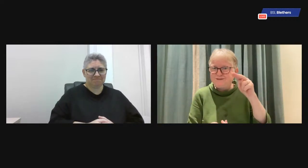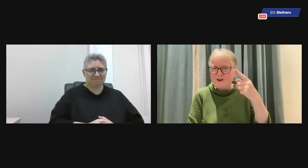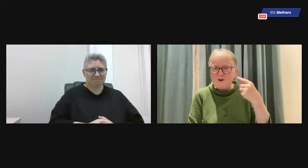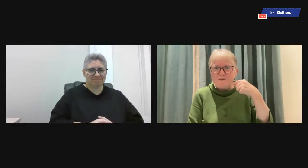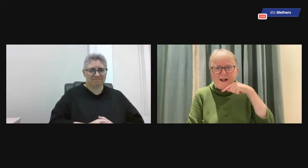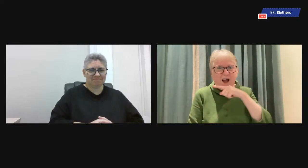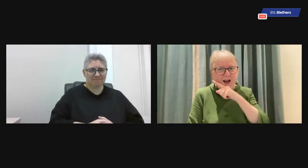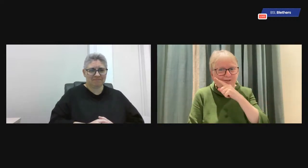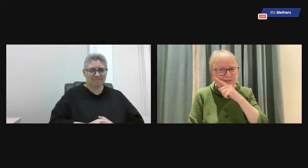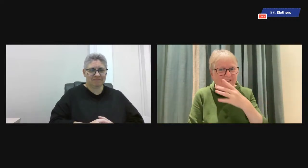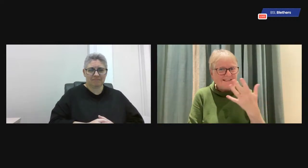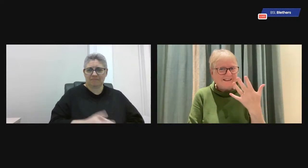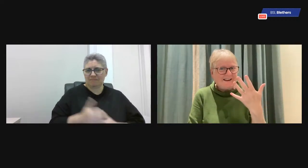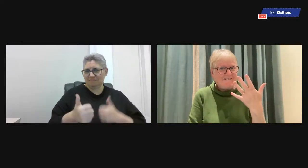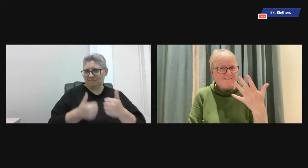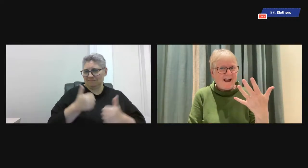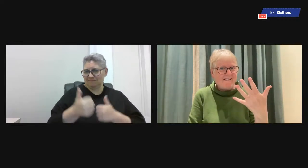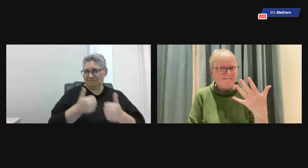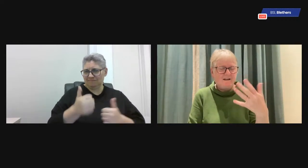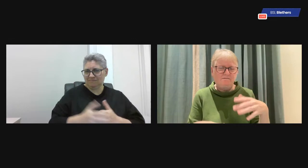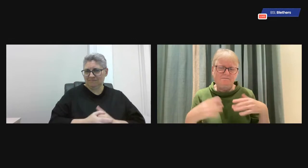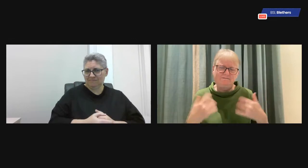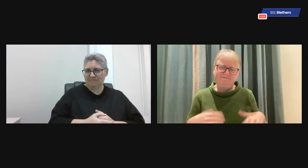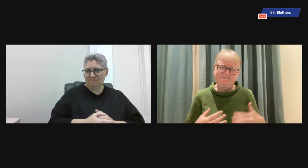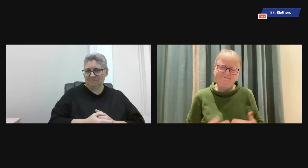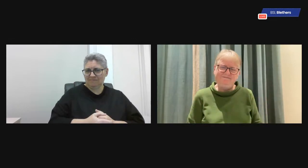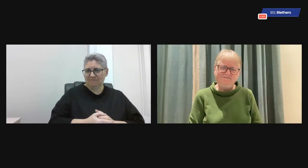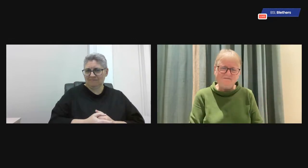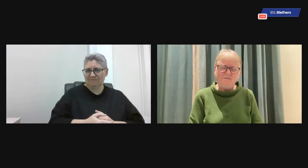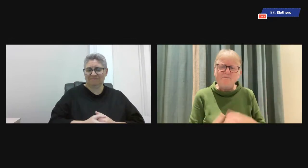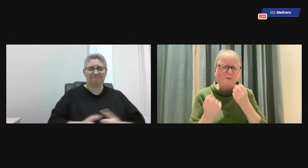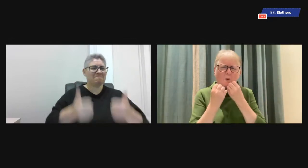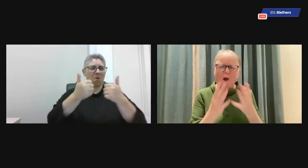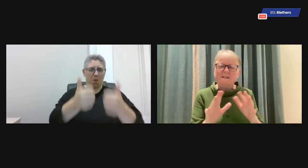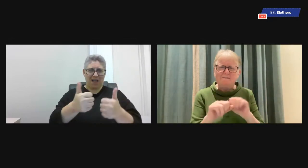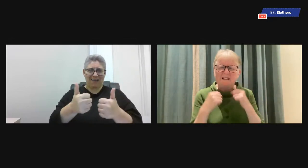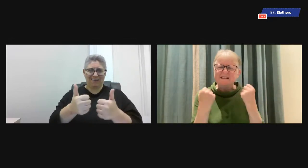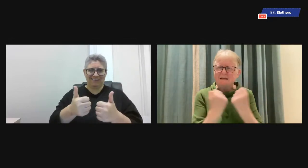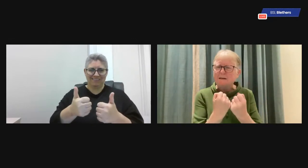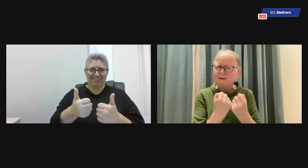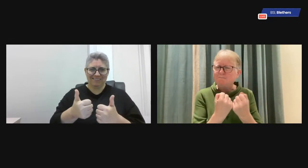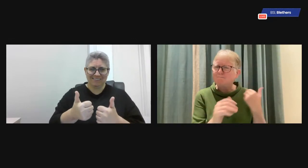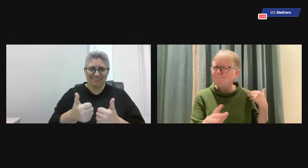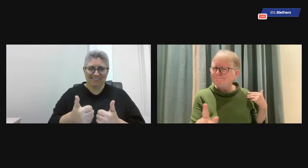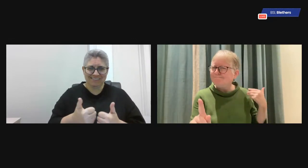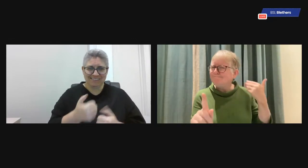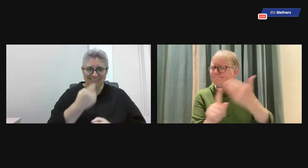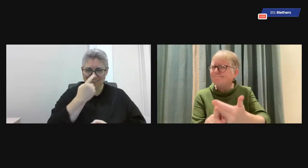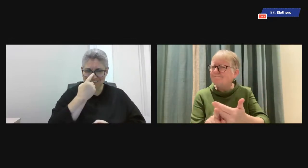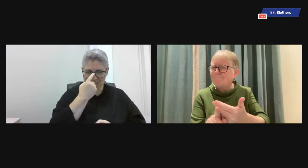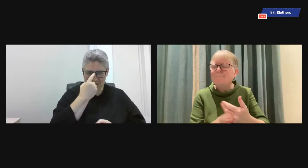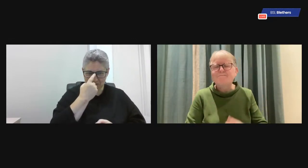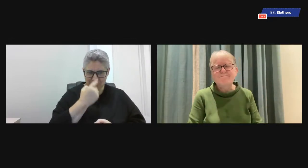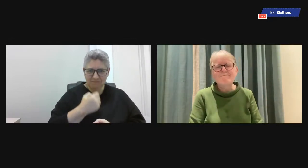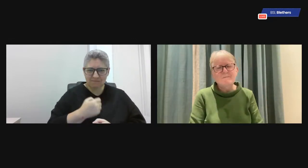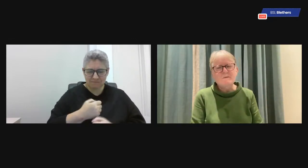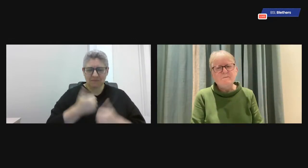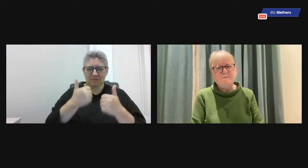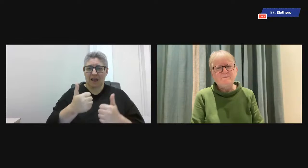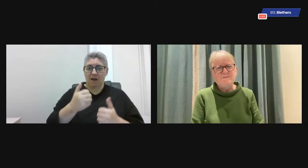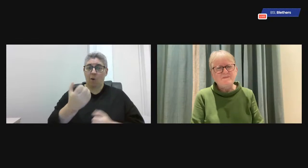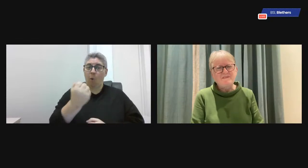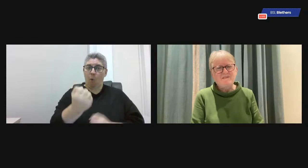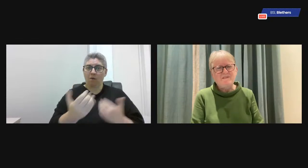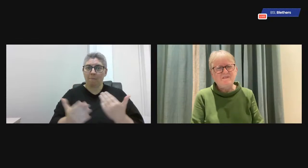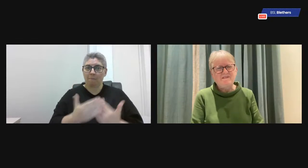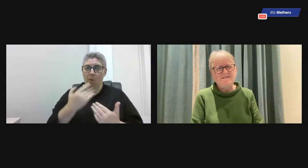been carrying on until this day, and we're up to 105 members as it stands at the moment, and it's a great team. It's